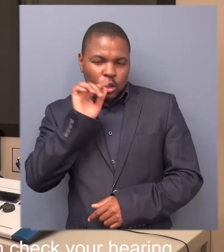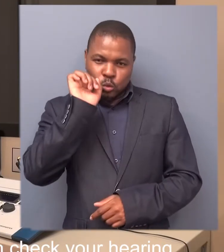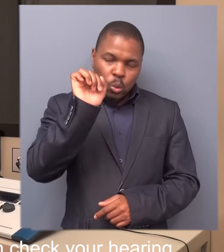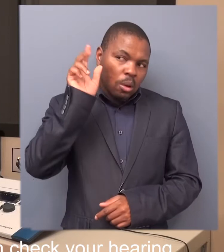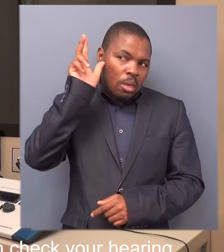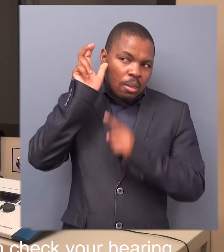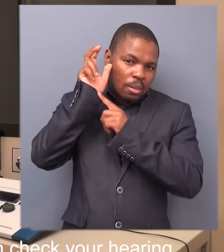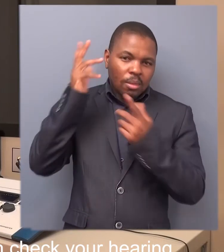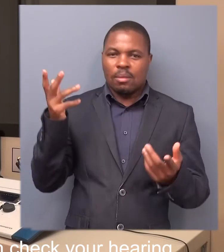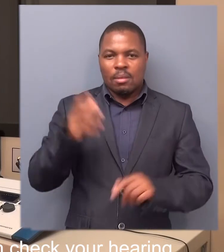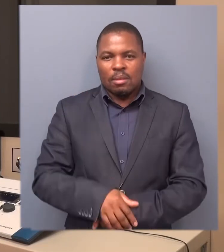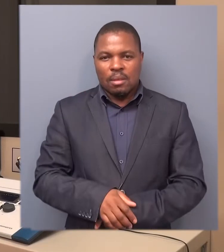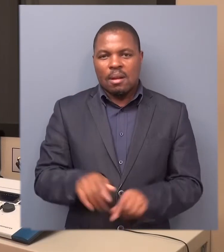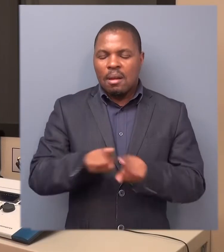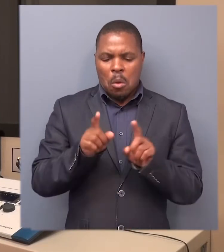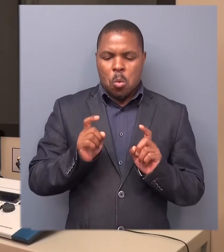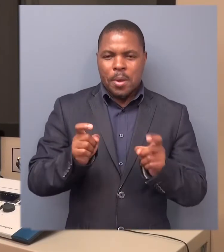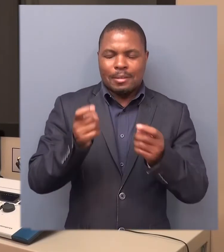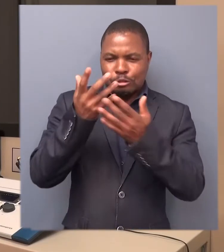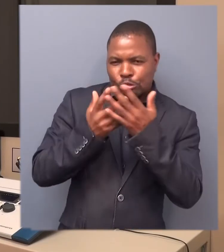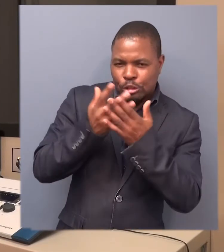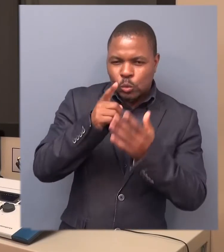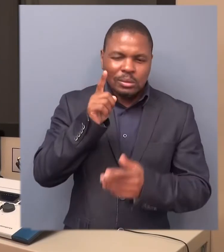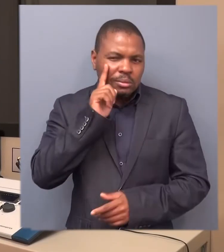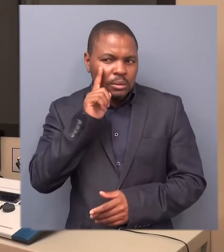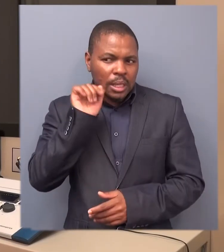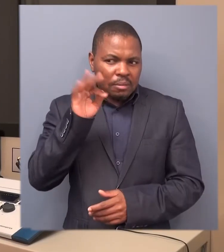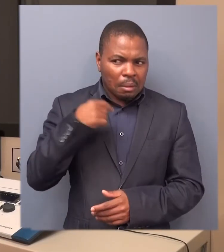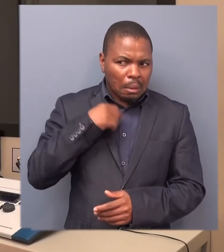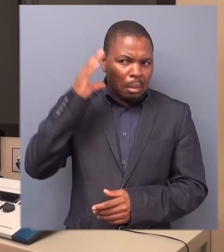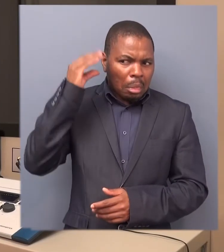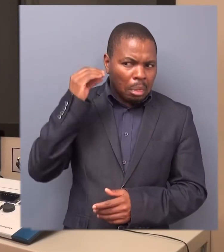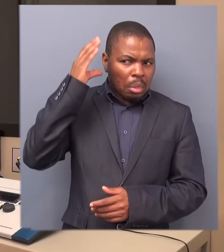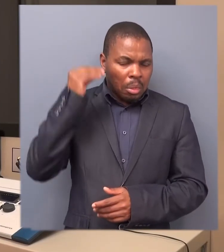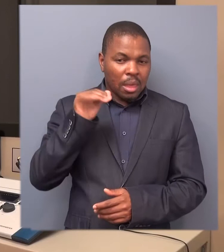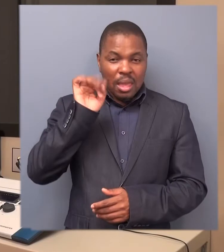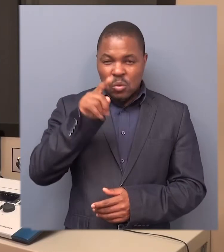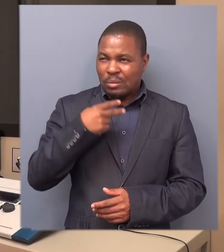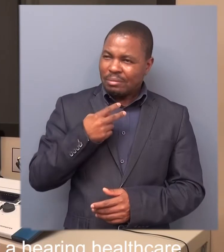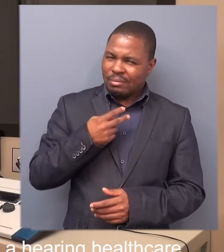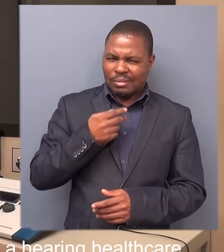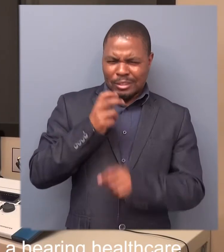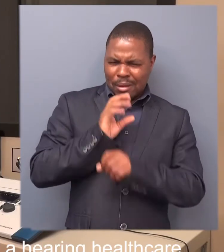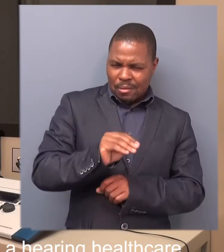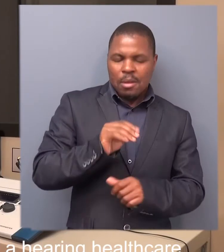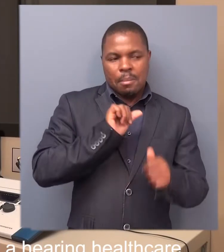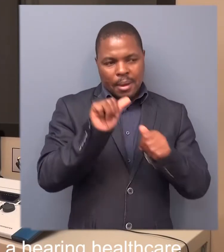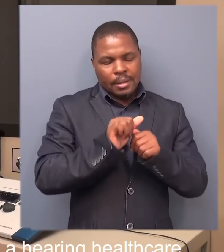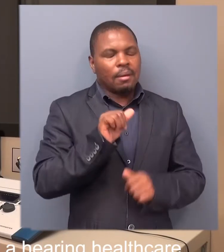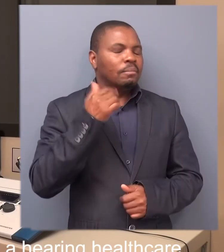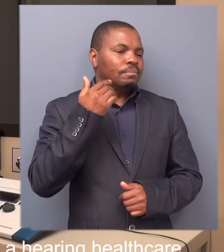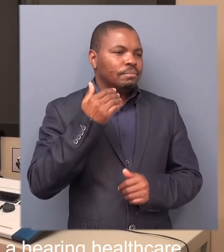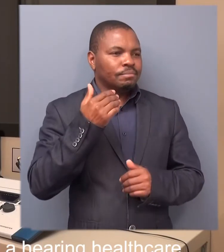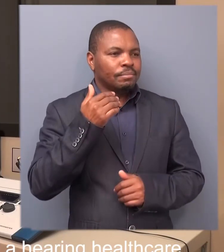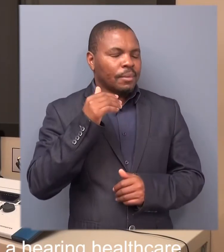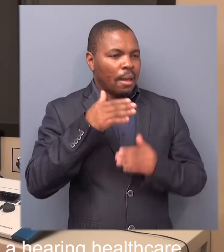your hearing, just do a kind of quick screening to see if you are having. And if you notice any difficulties, just